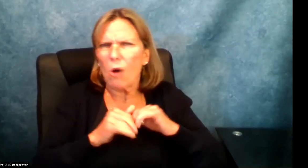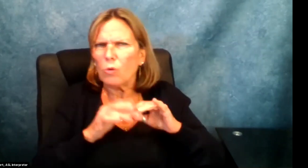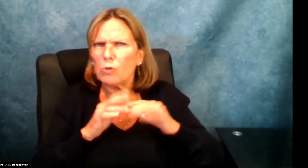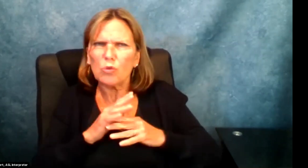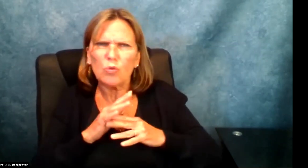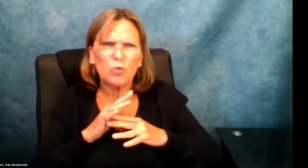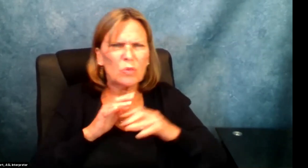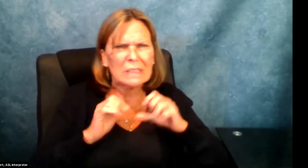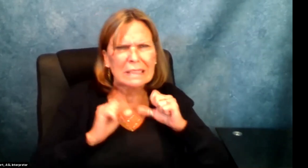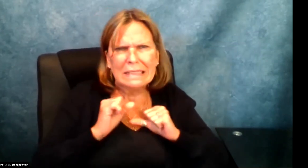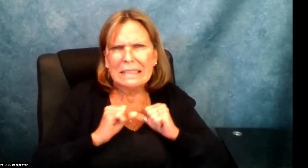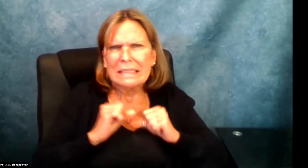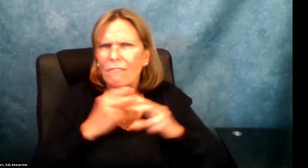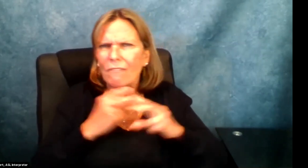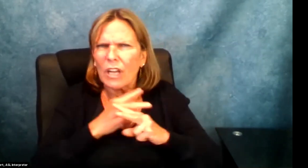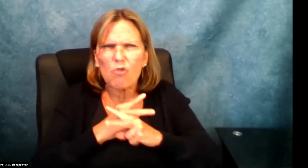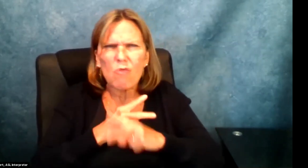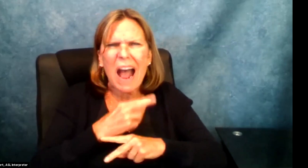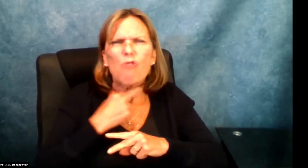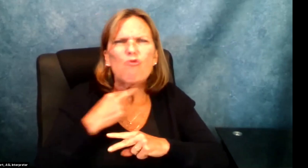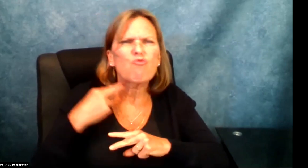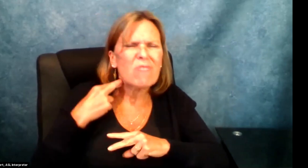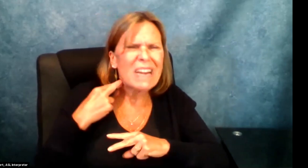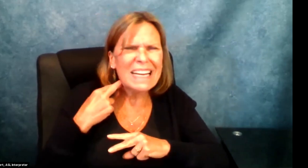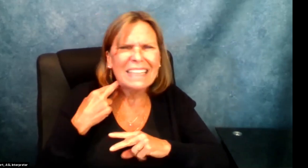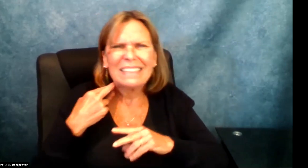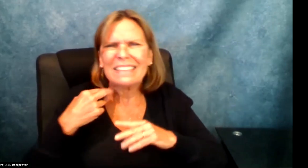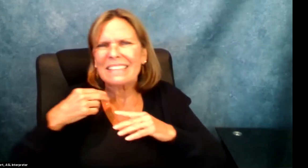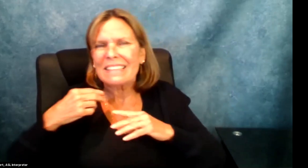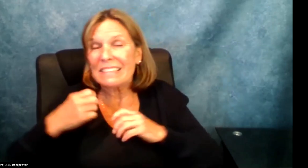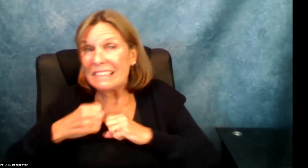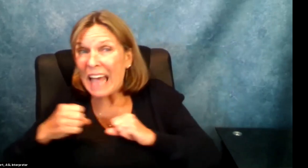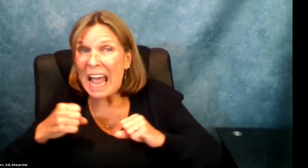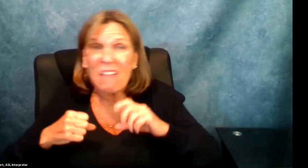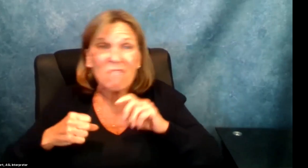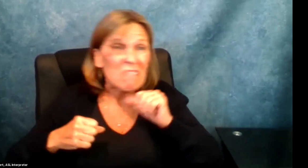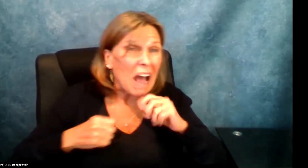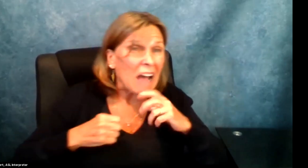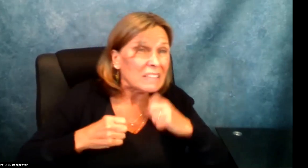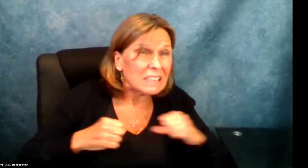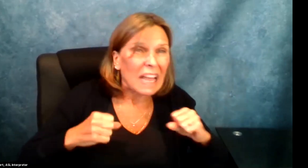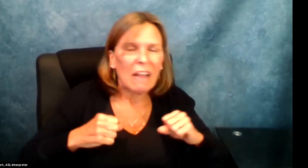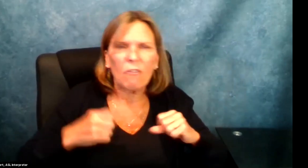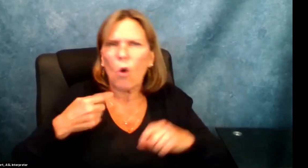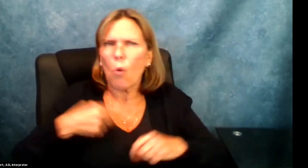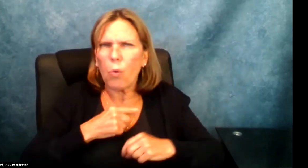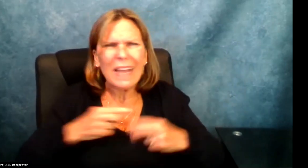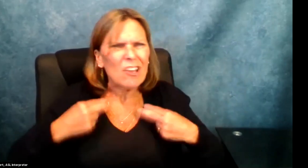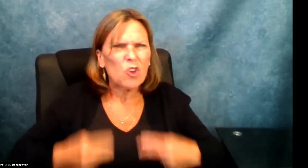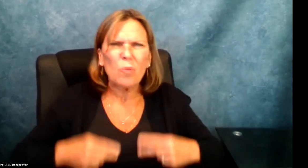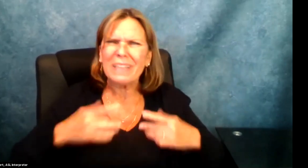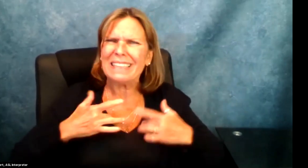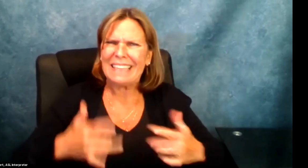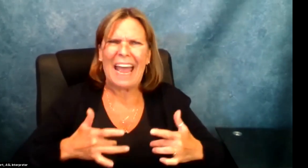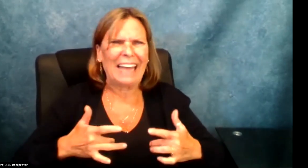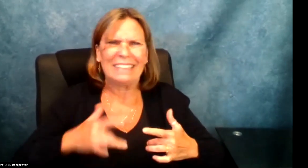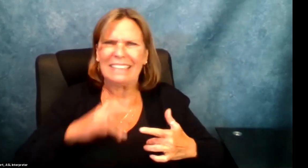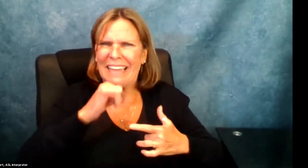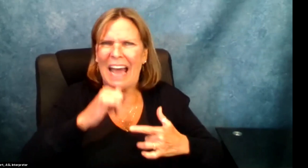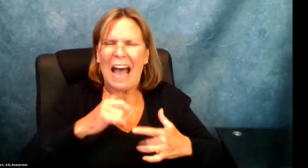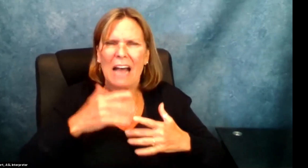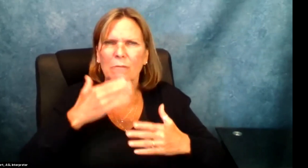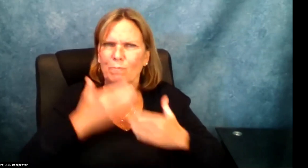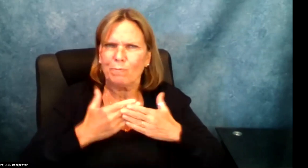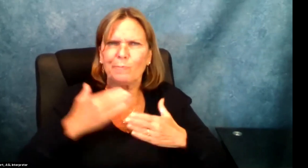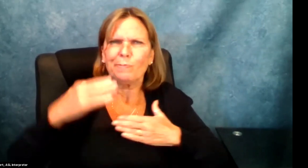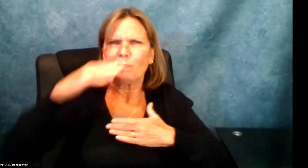in a way where I'm discounting any of the concerns that families have. But what I mean to say is that we tend to get pretty comfortable with things that are